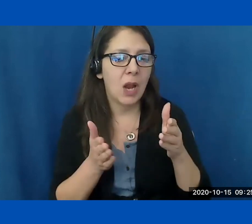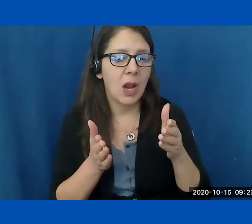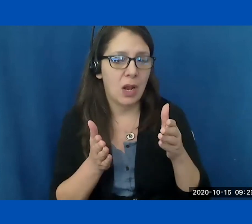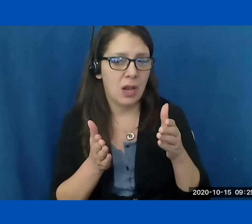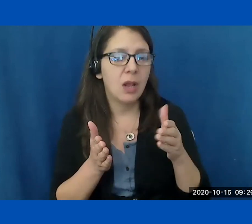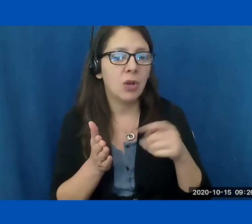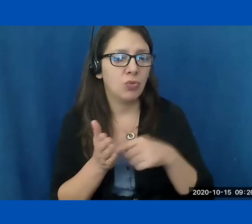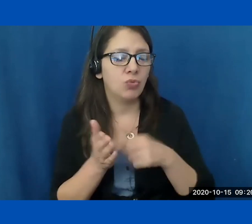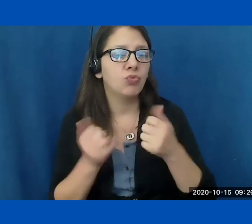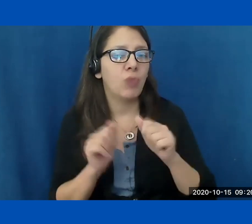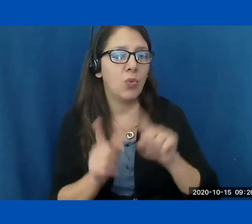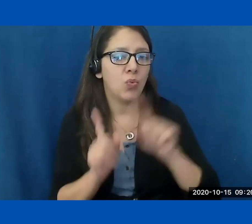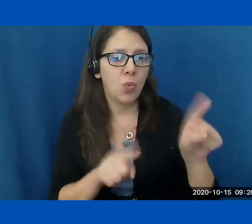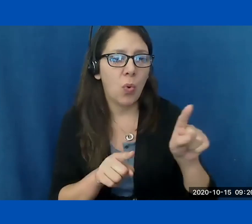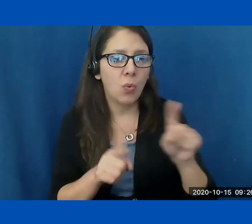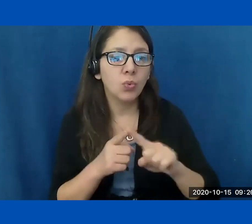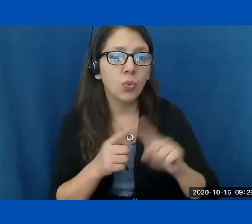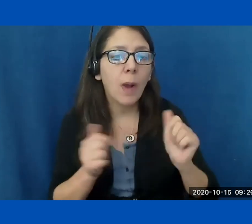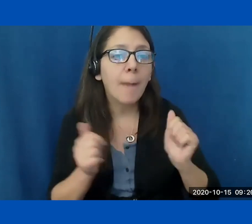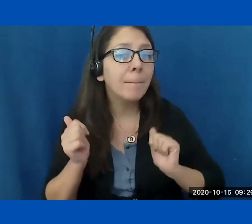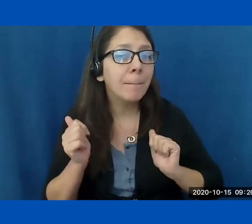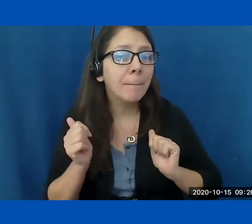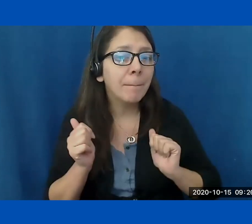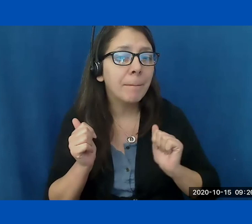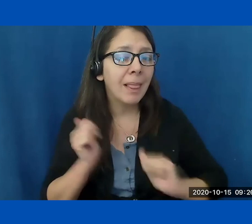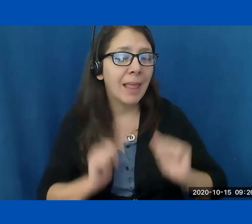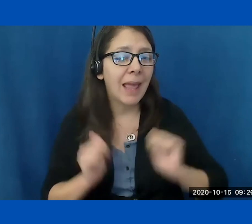are going to a place that you don't know where it is.